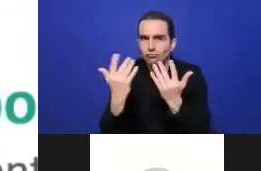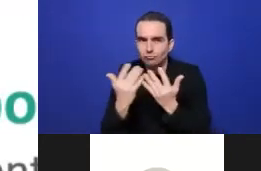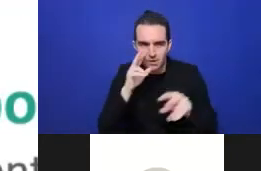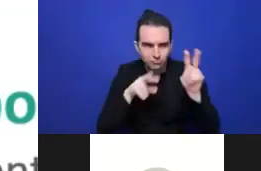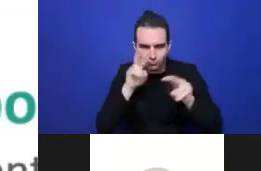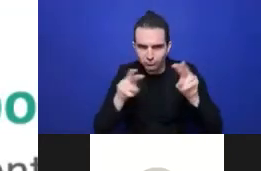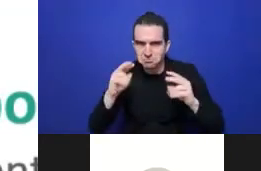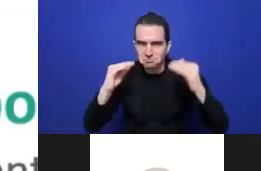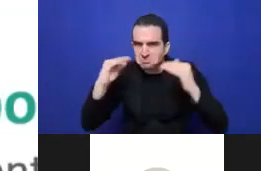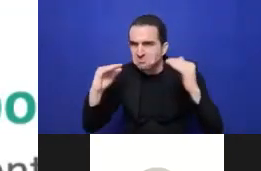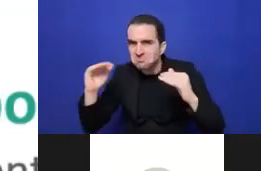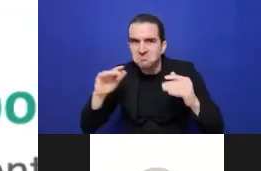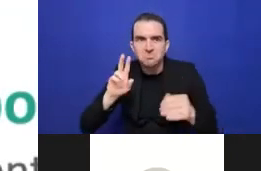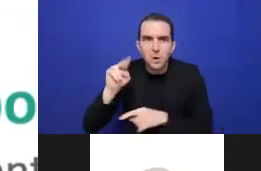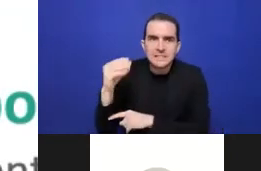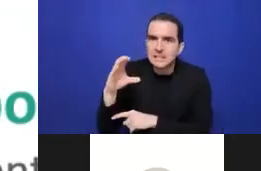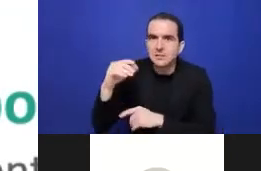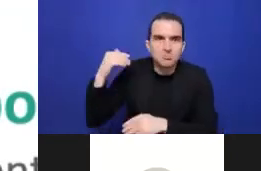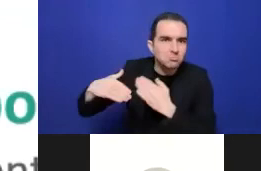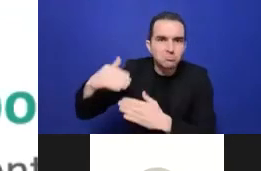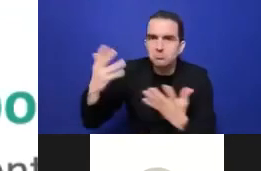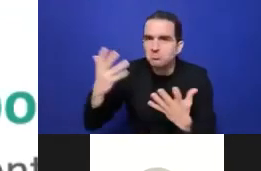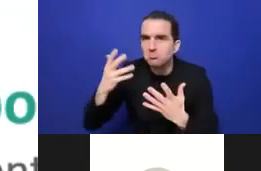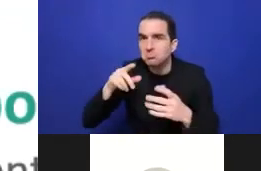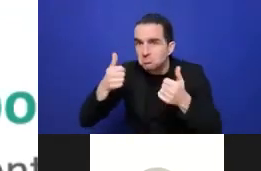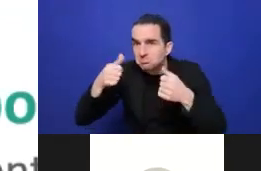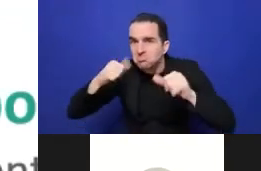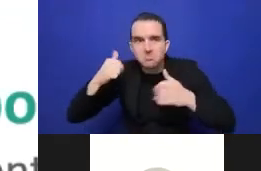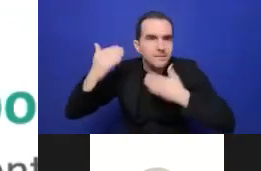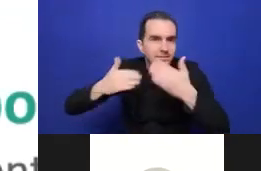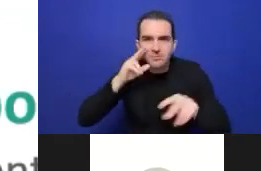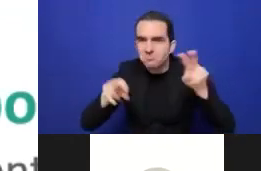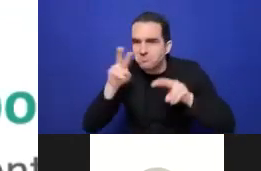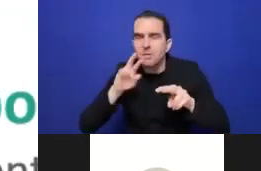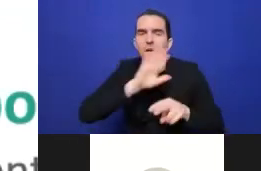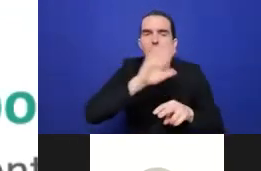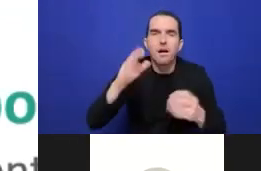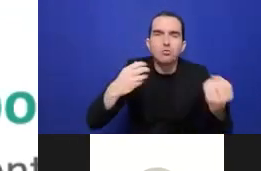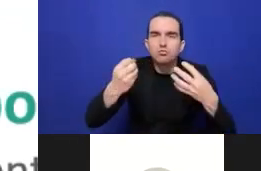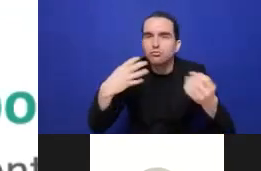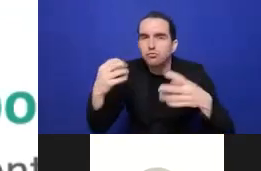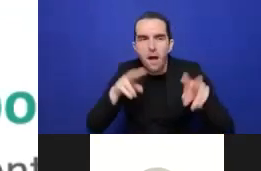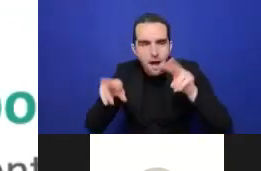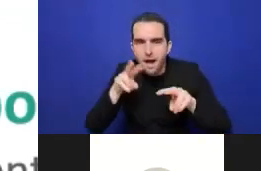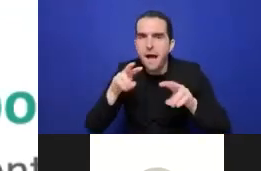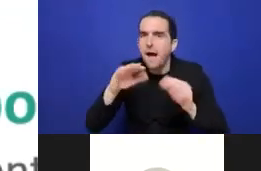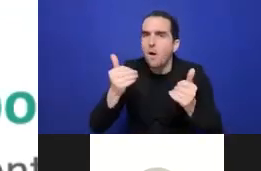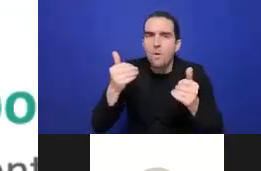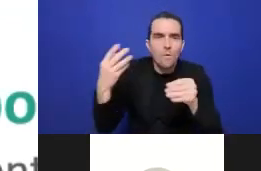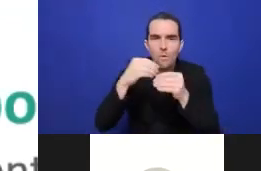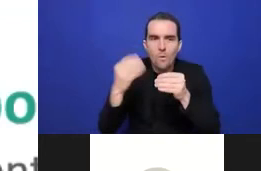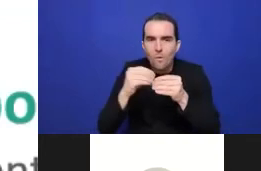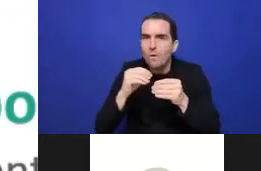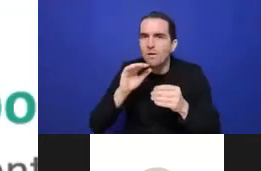Partner Data Portal is a global repository of personal stories on UHC, as well as selected UHC and health system